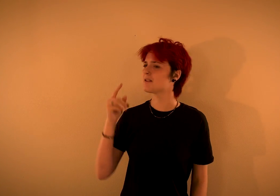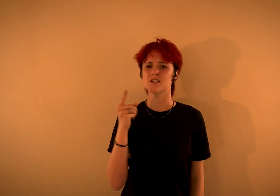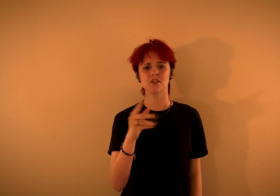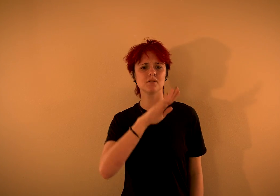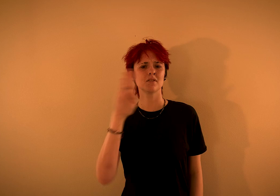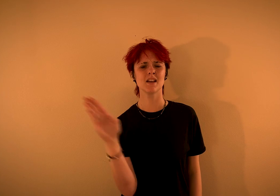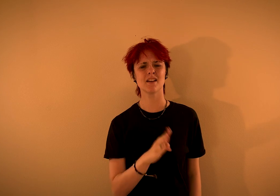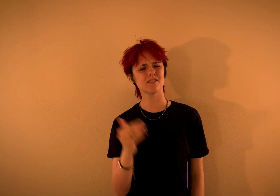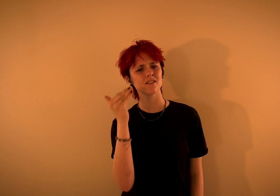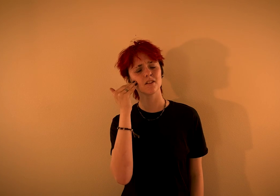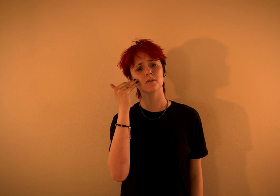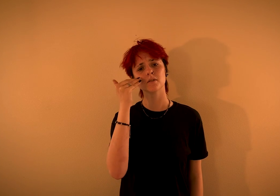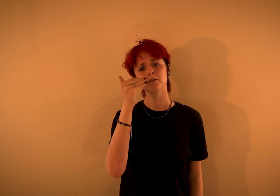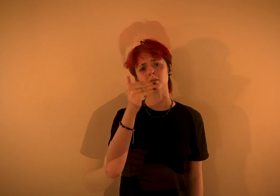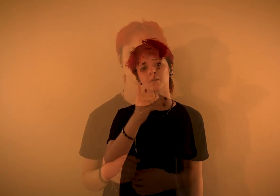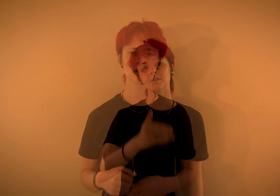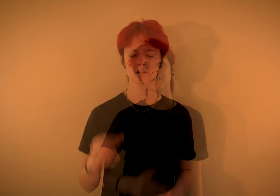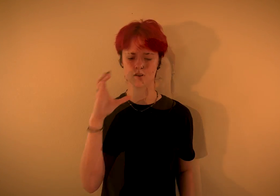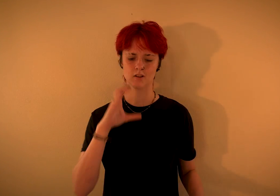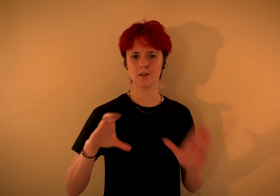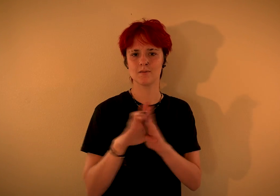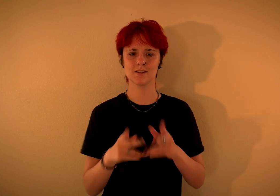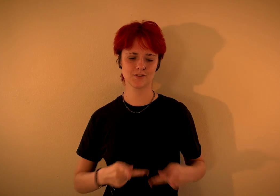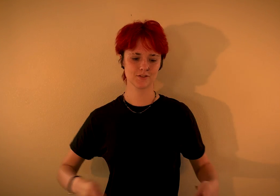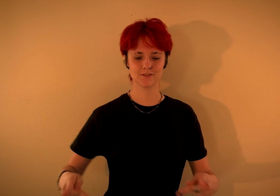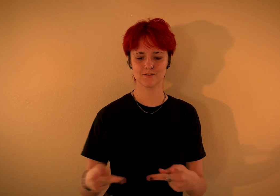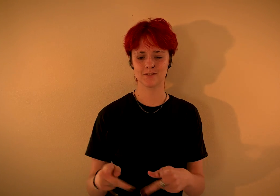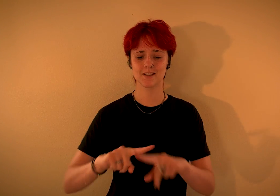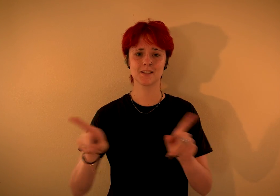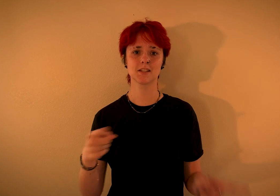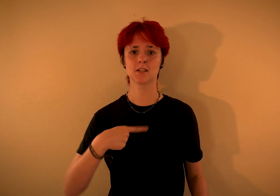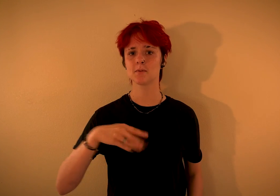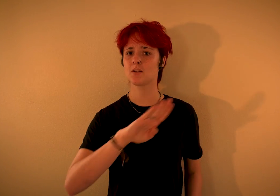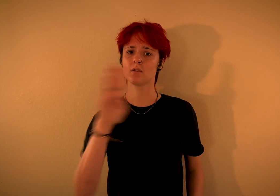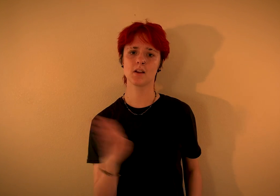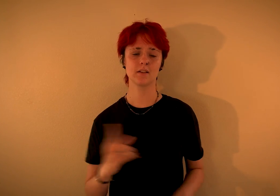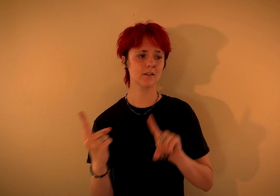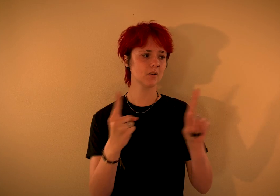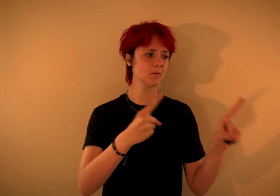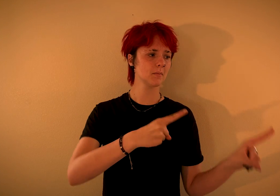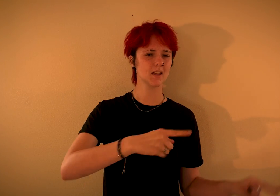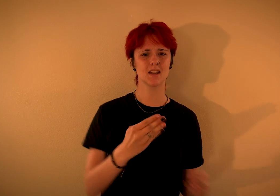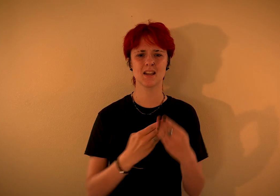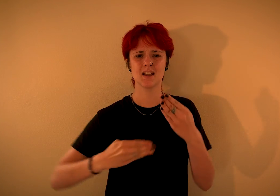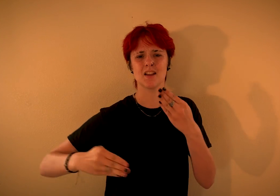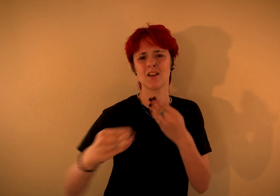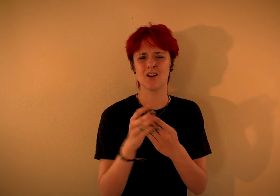Images you never knew. Pictures of places though I've never been. All